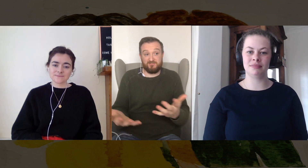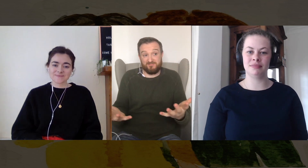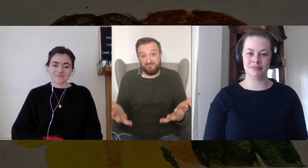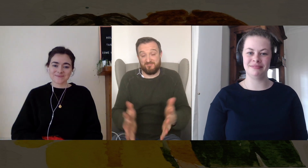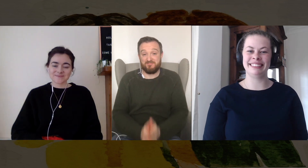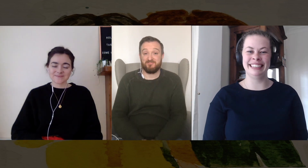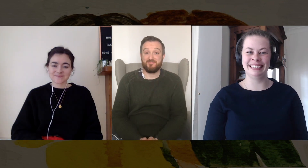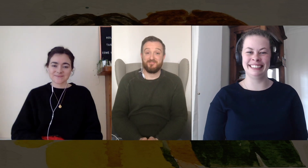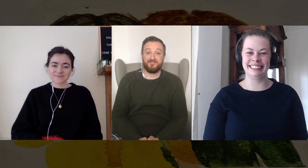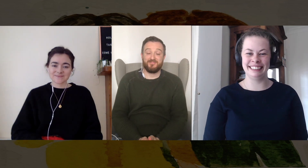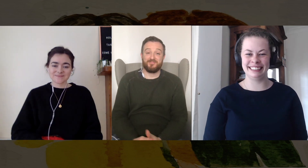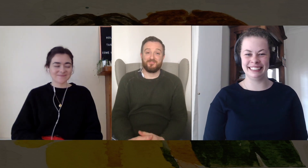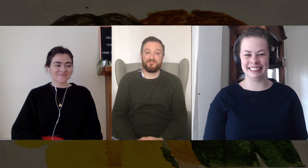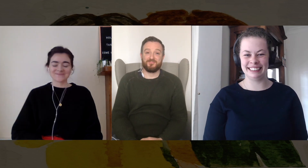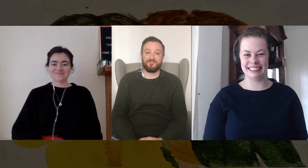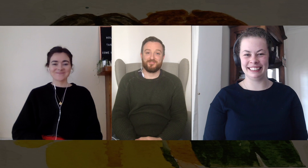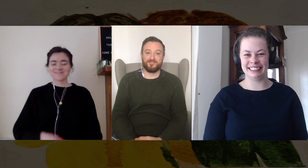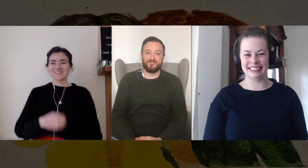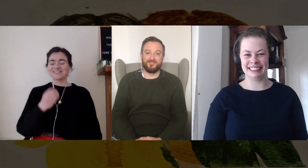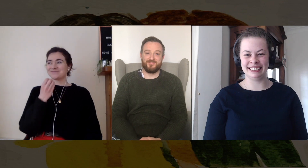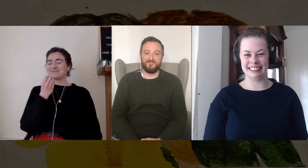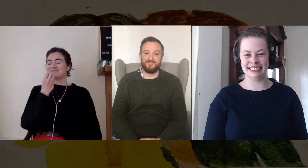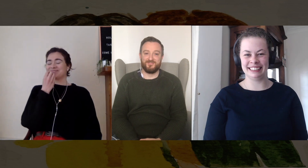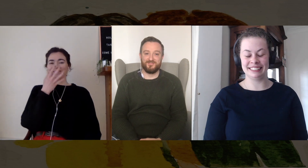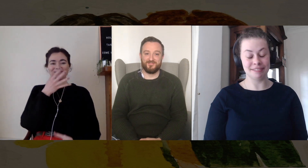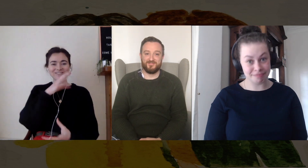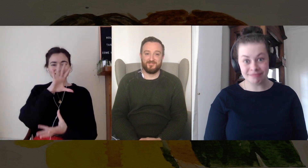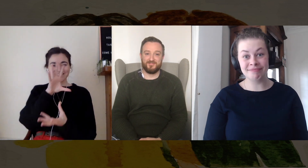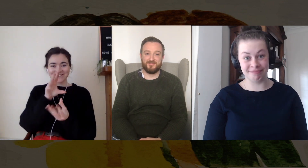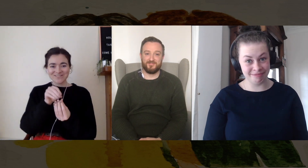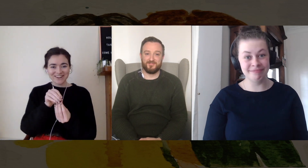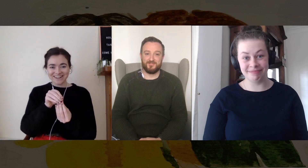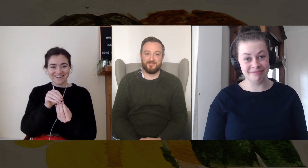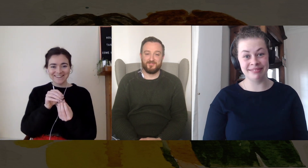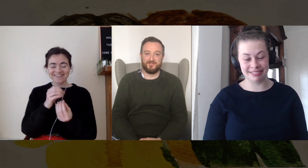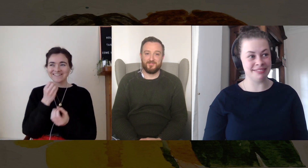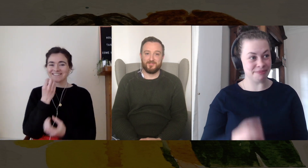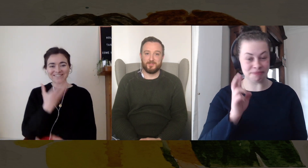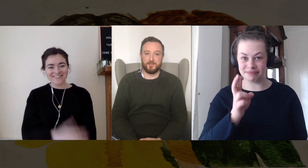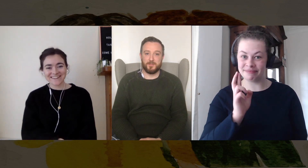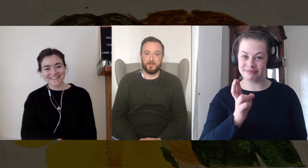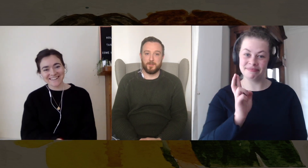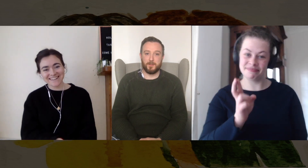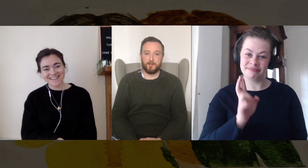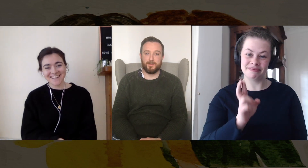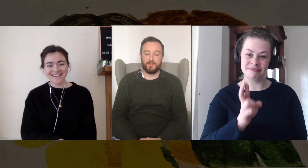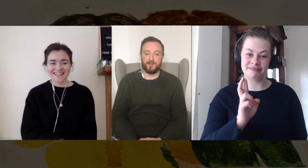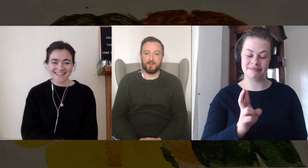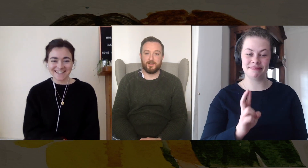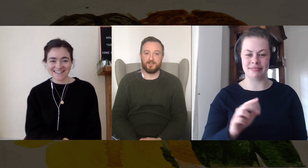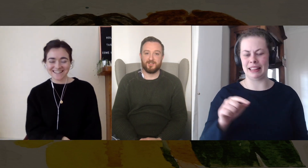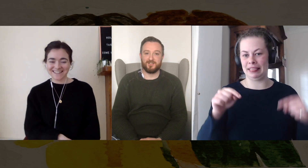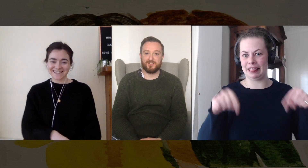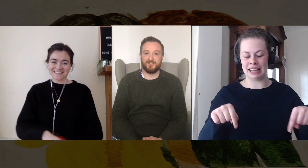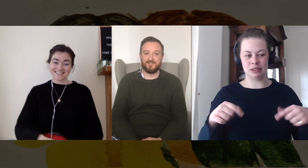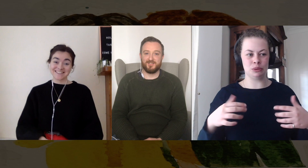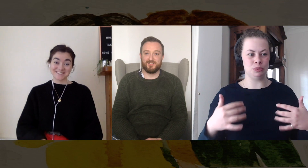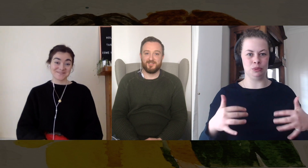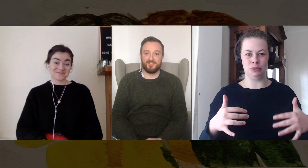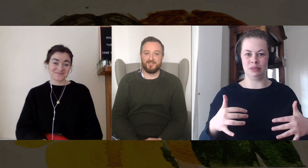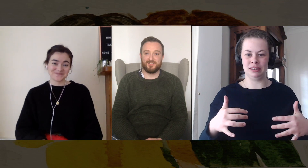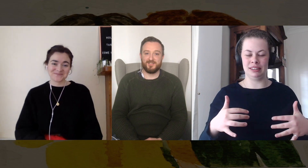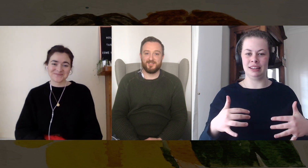And that's it, is just taking information from other people and then building your own toolbox. Yeah, in a nutshell, that's what it